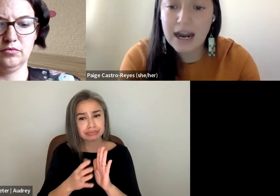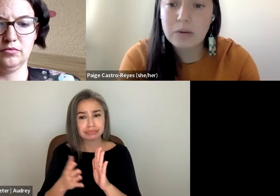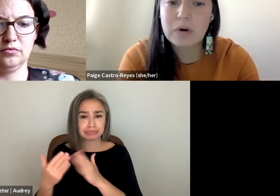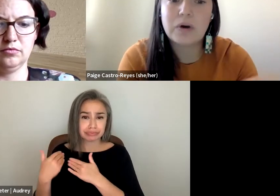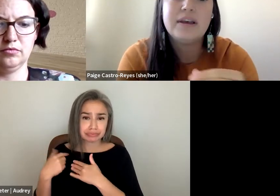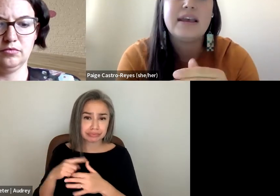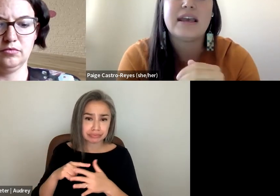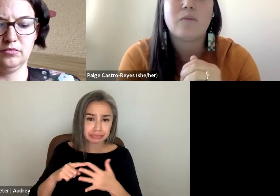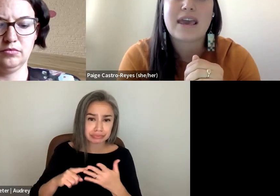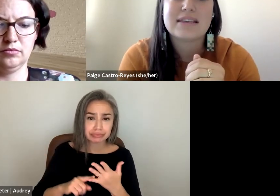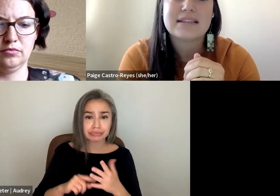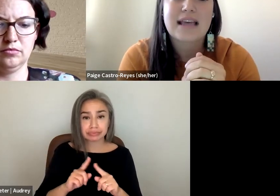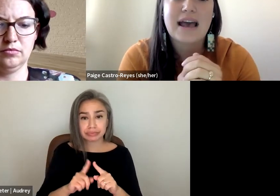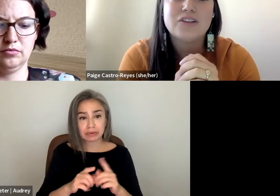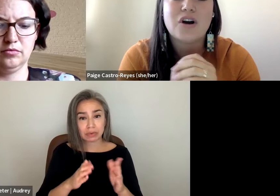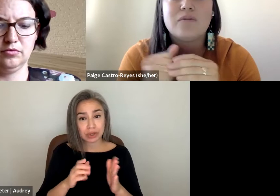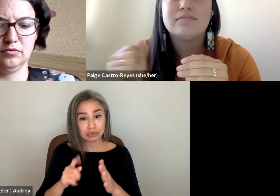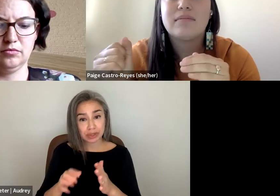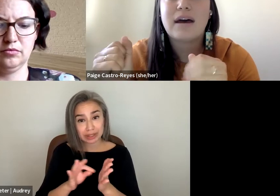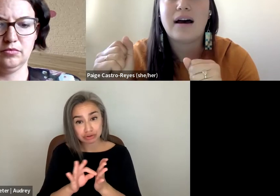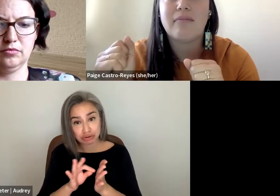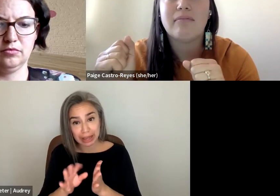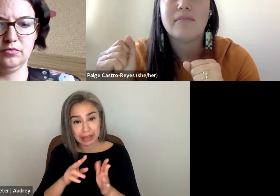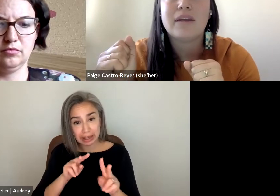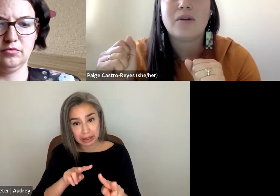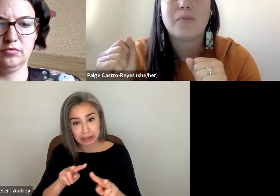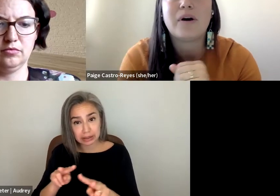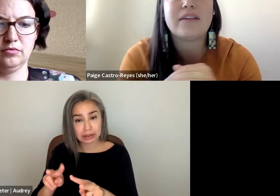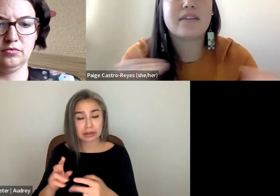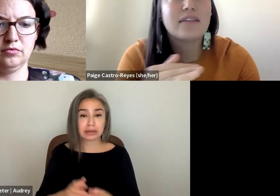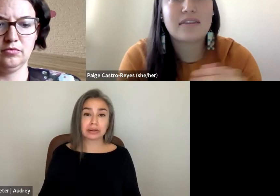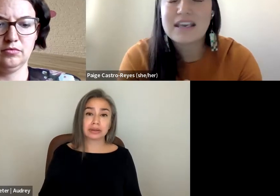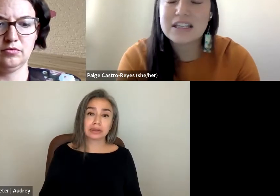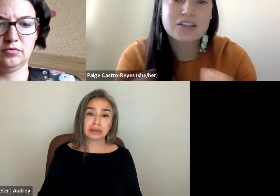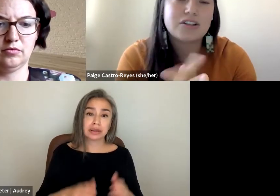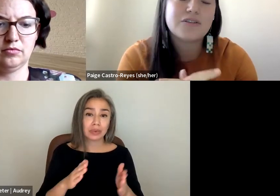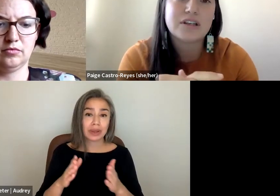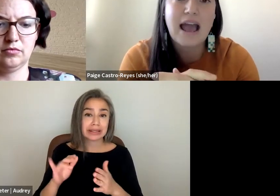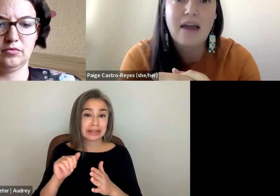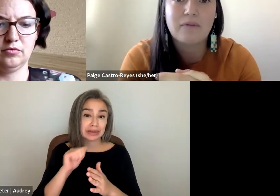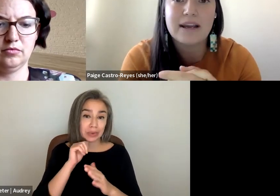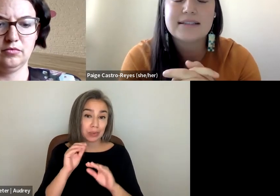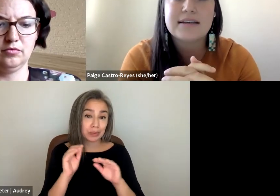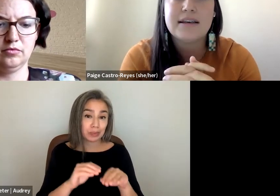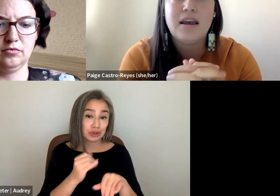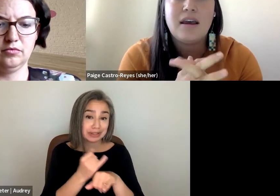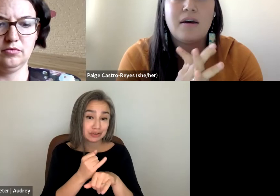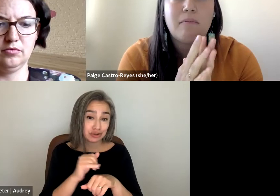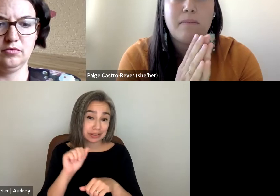that are trackable, in ways that don't put the institution at